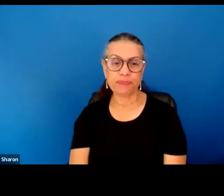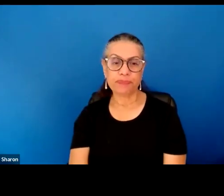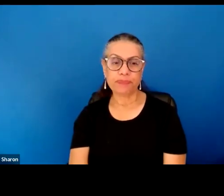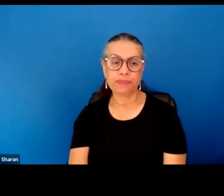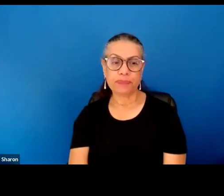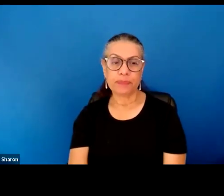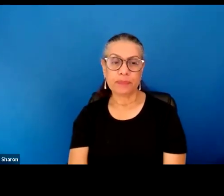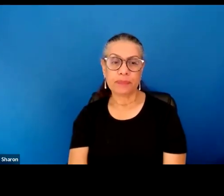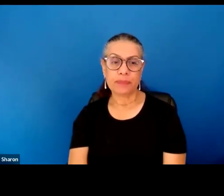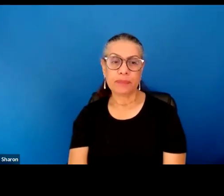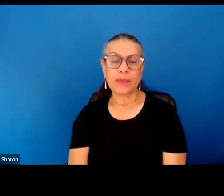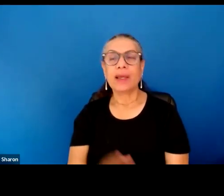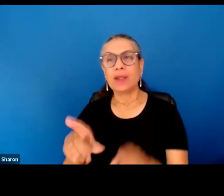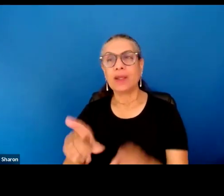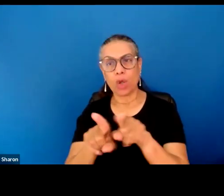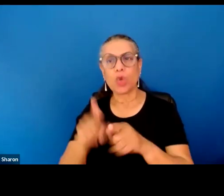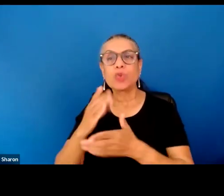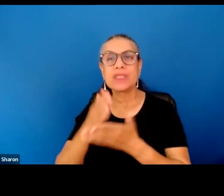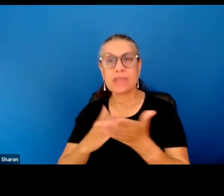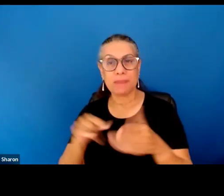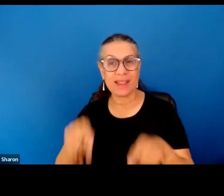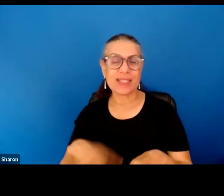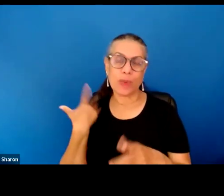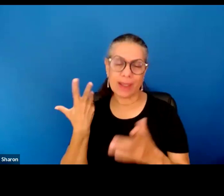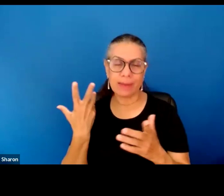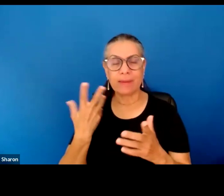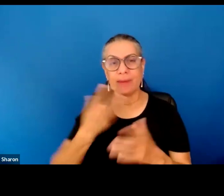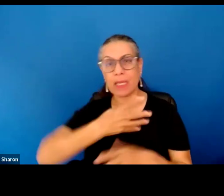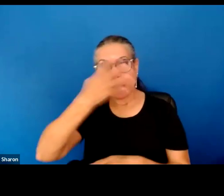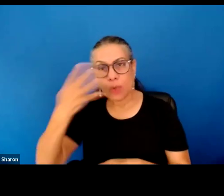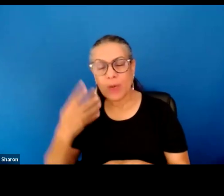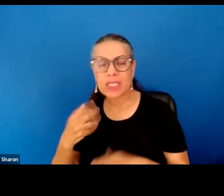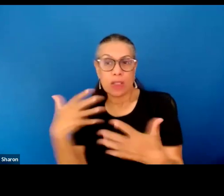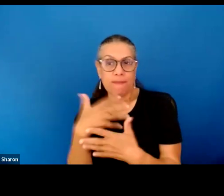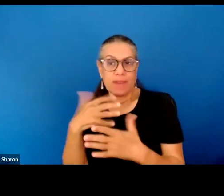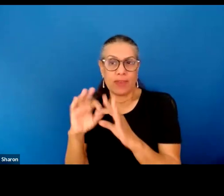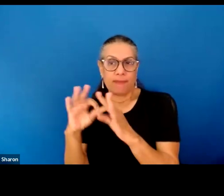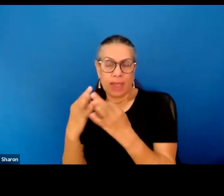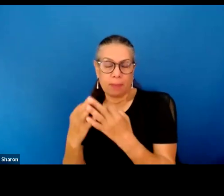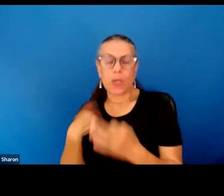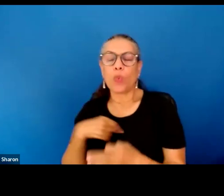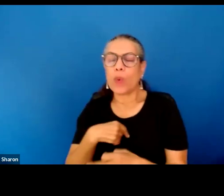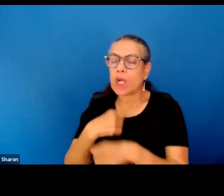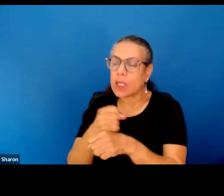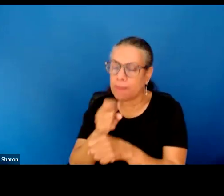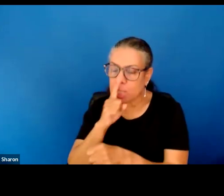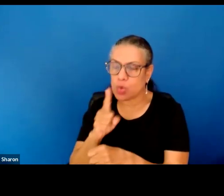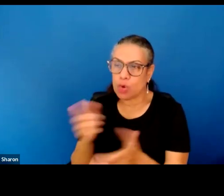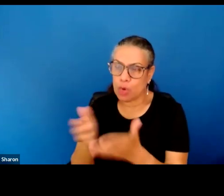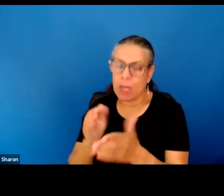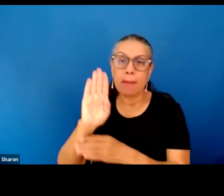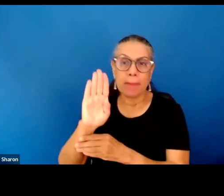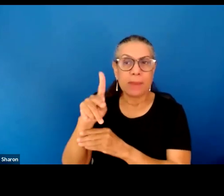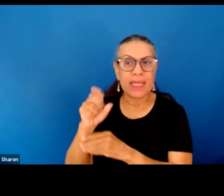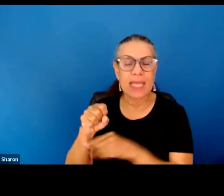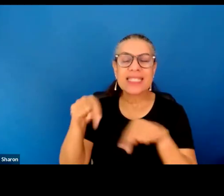some of the fear in the community. And so we're just really doing our best to outreach to families to reassure them that BPS is a